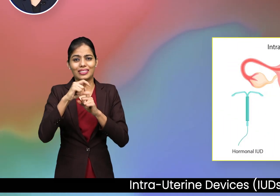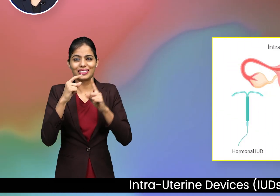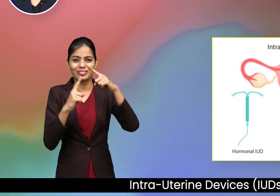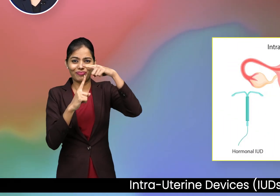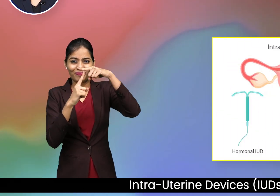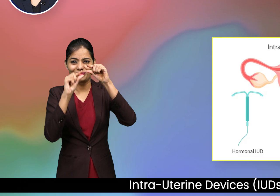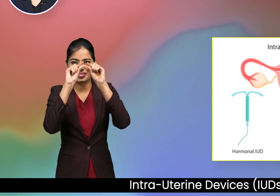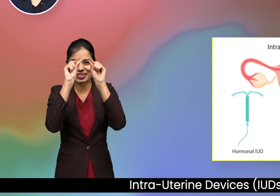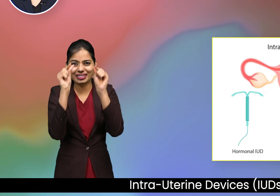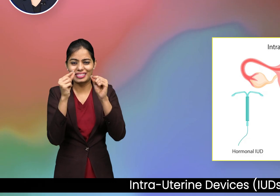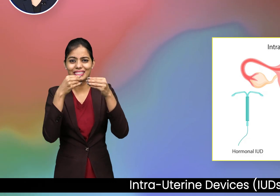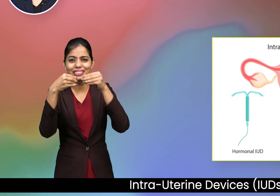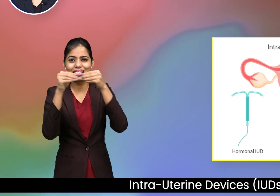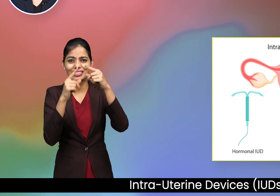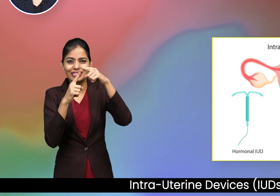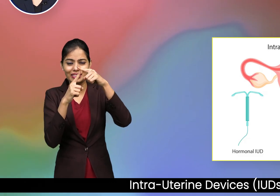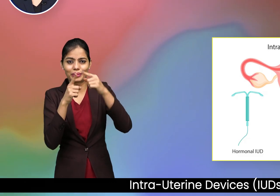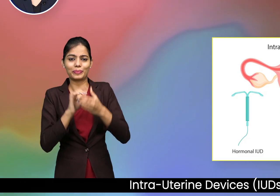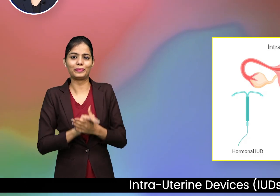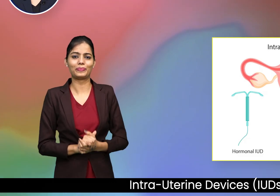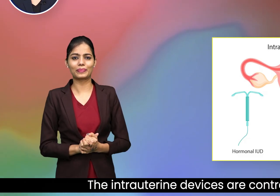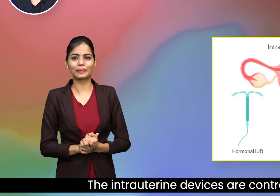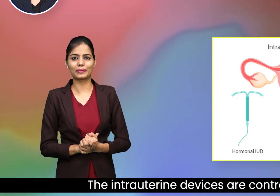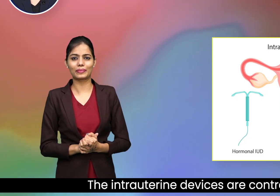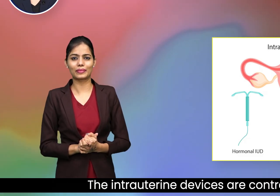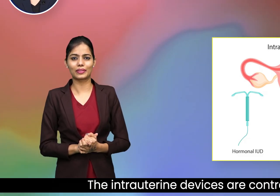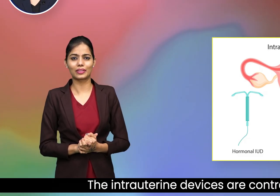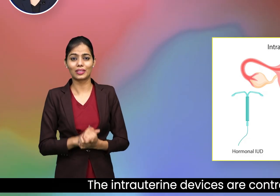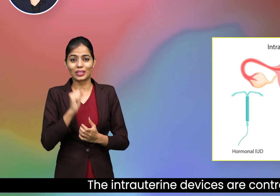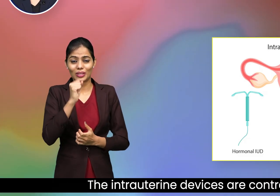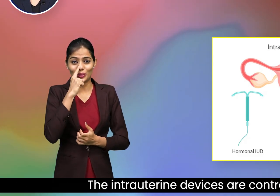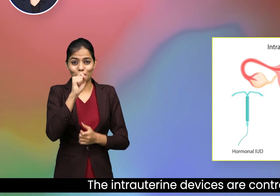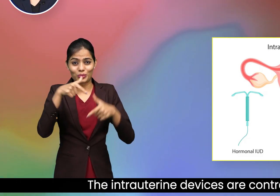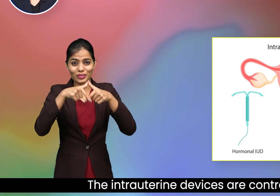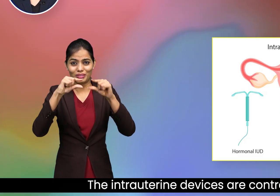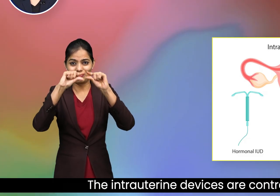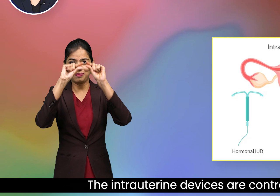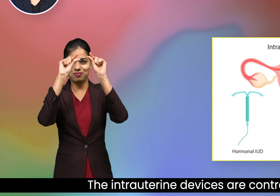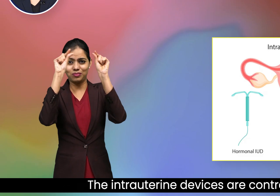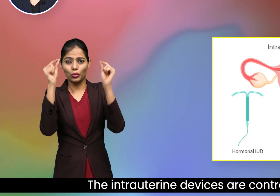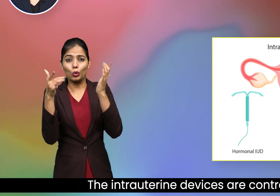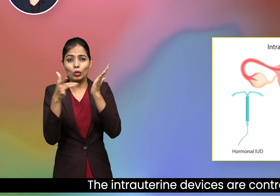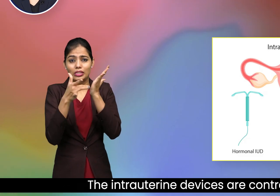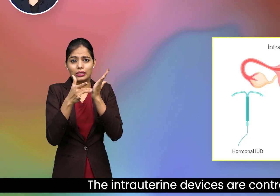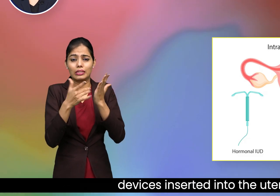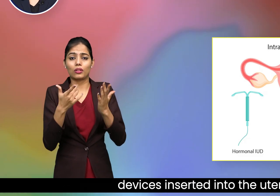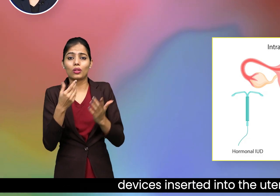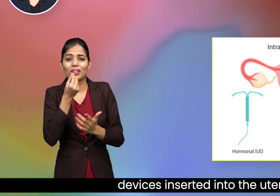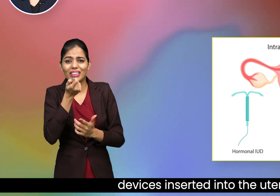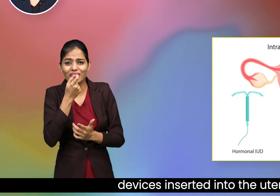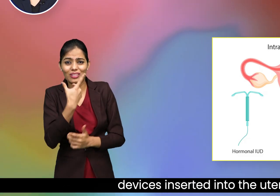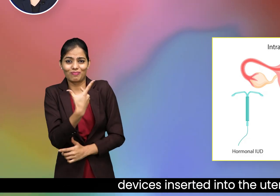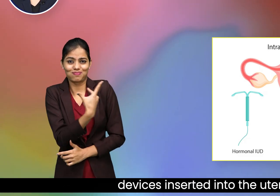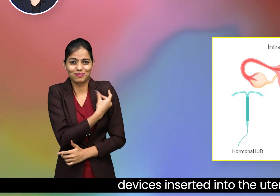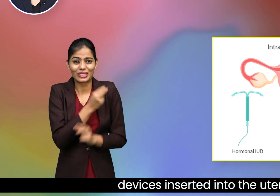Intrauterine devices, IUDs. The intrauterine devices are contraceptive